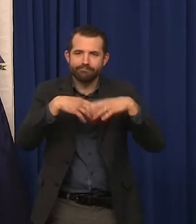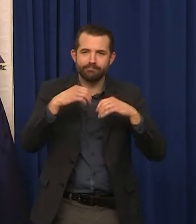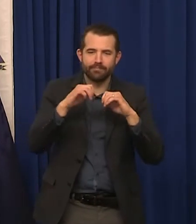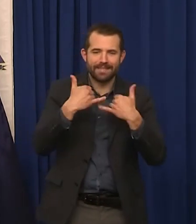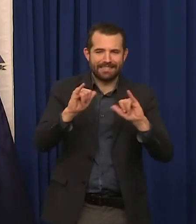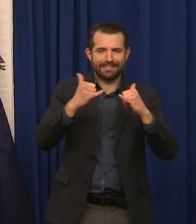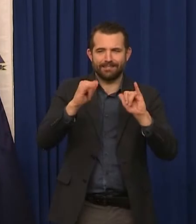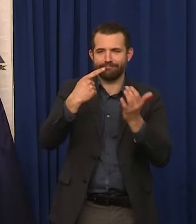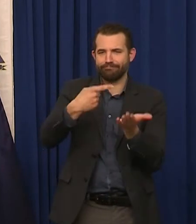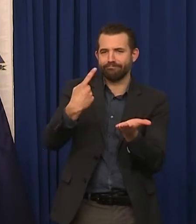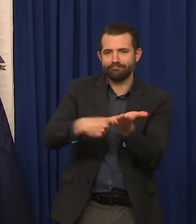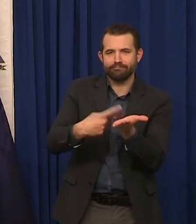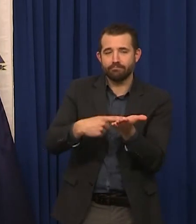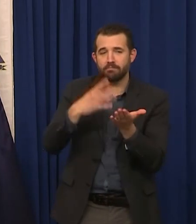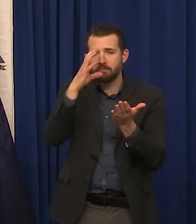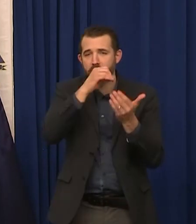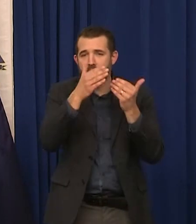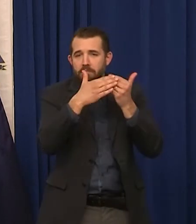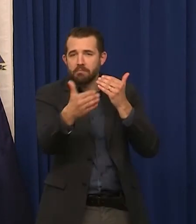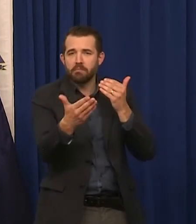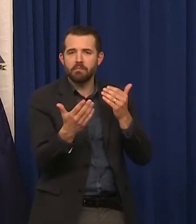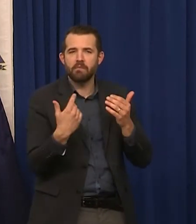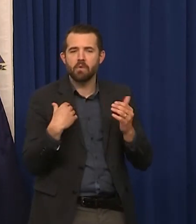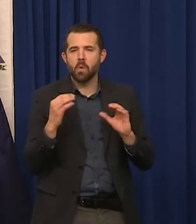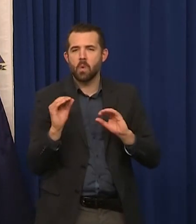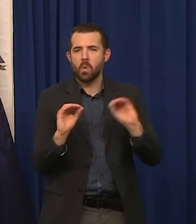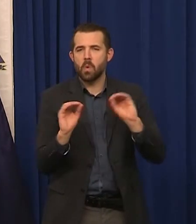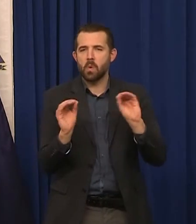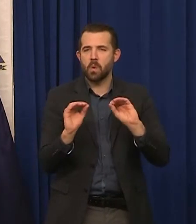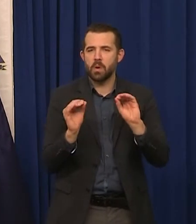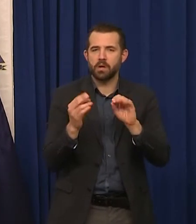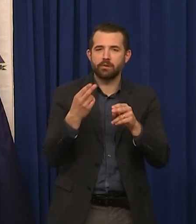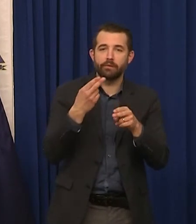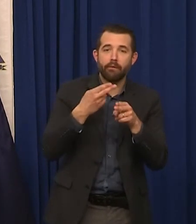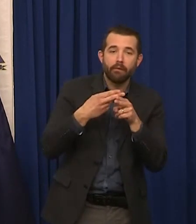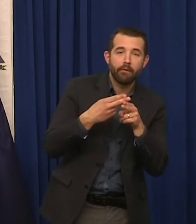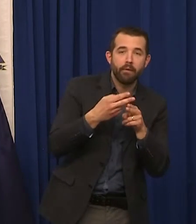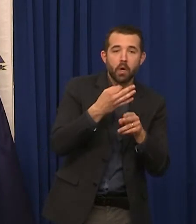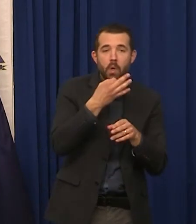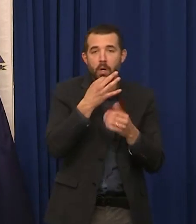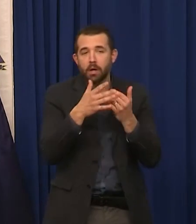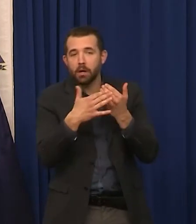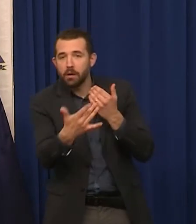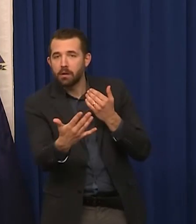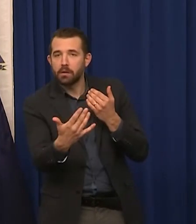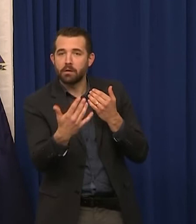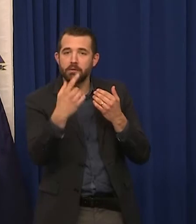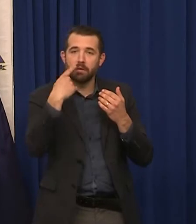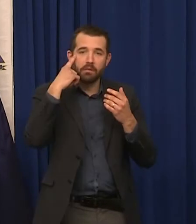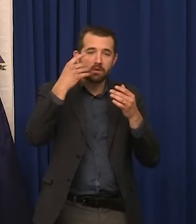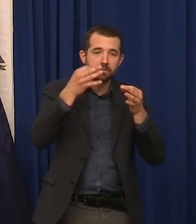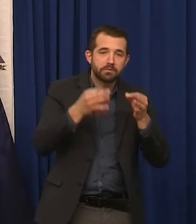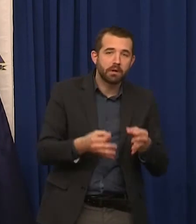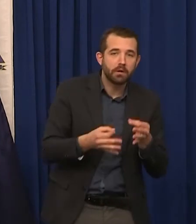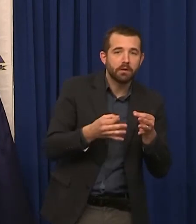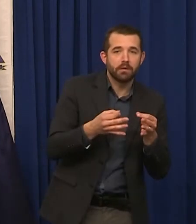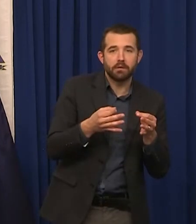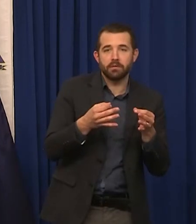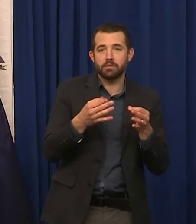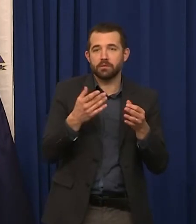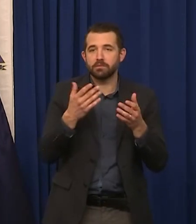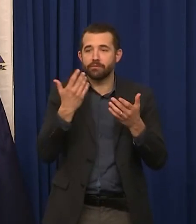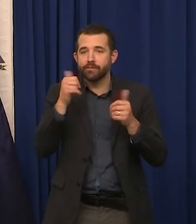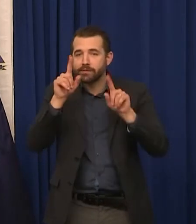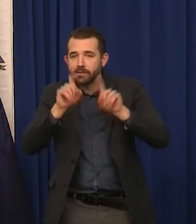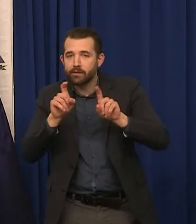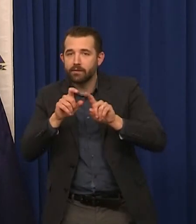hard and fast one, other than to say soon. And once we've got a decision on what our expansion